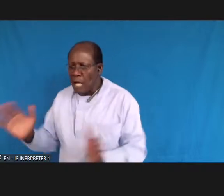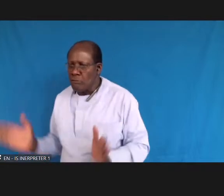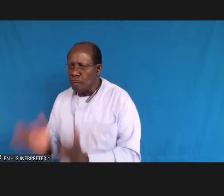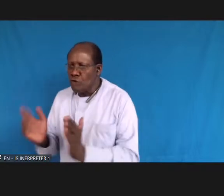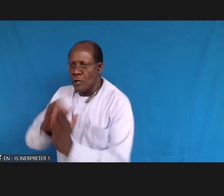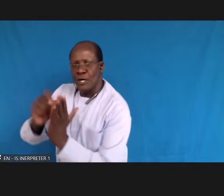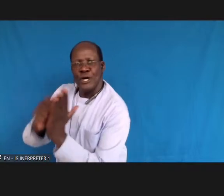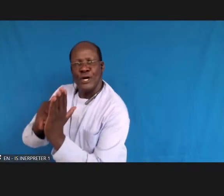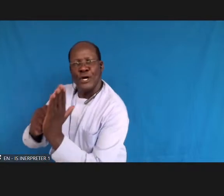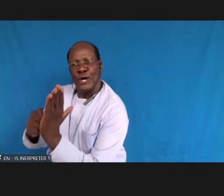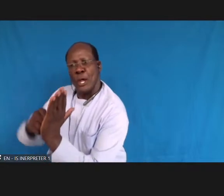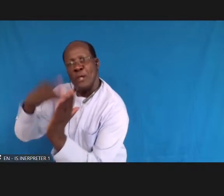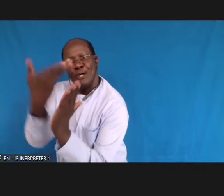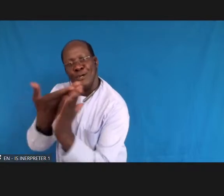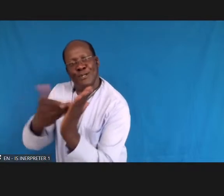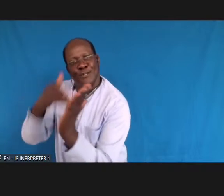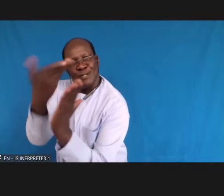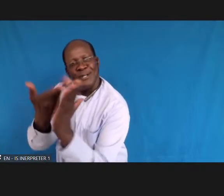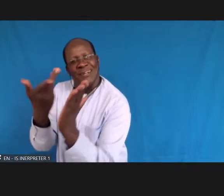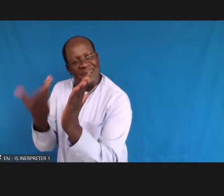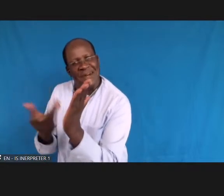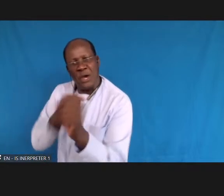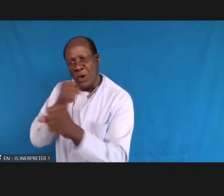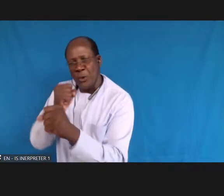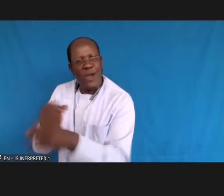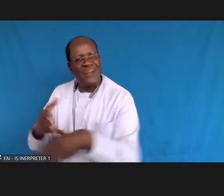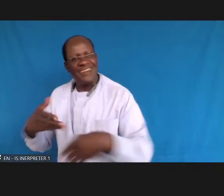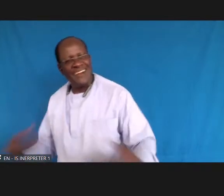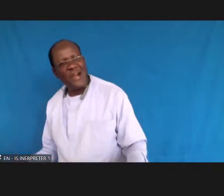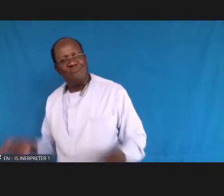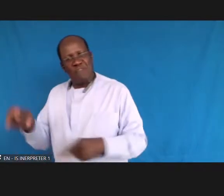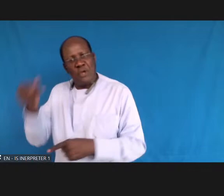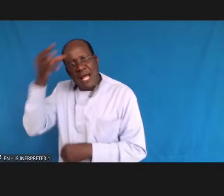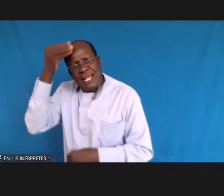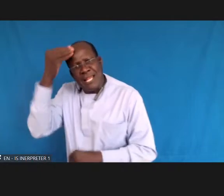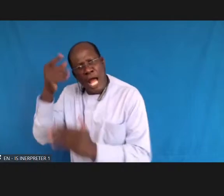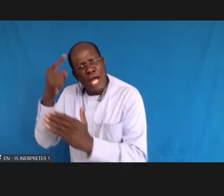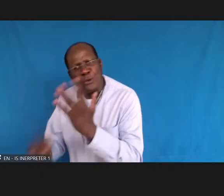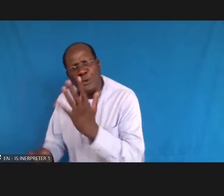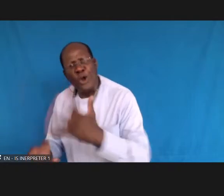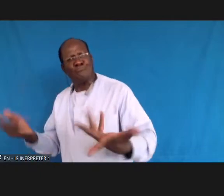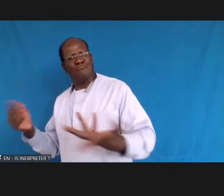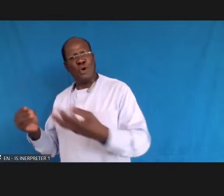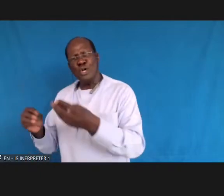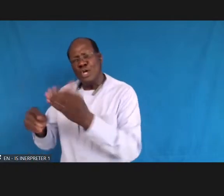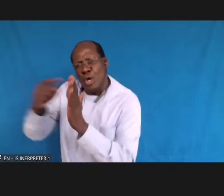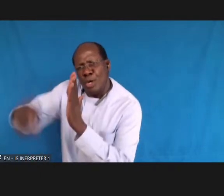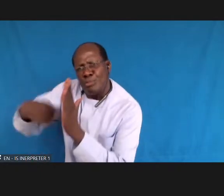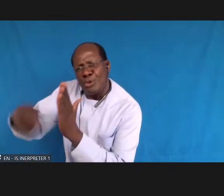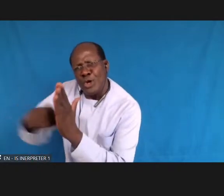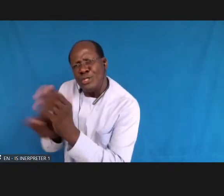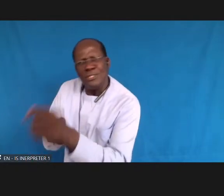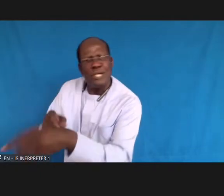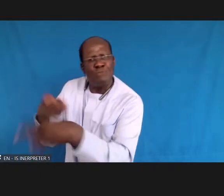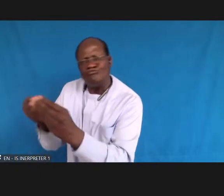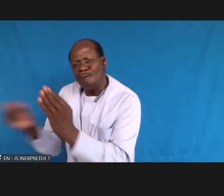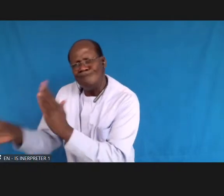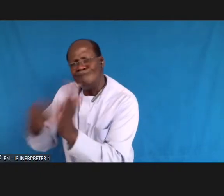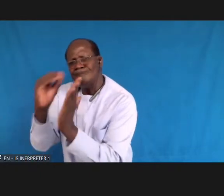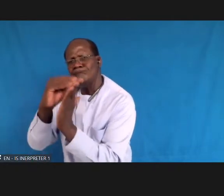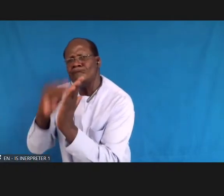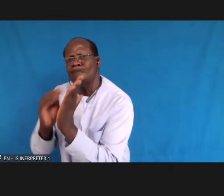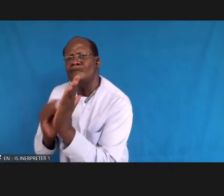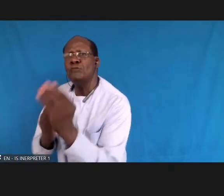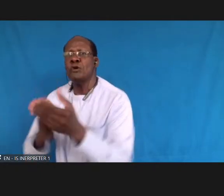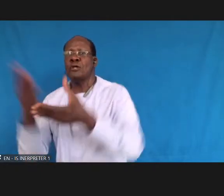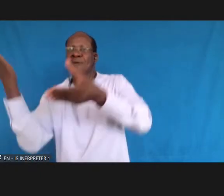the performances, the lessons, and the successes of the project that they are doing when it comes to realizing the